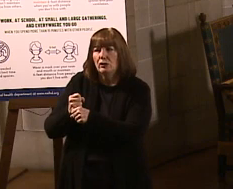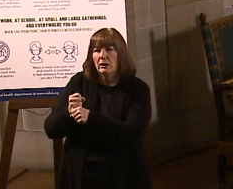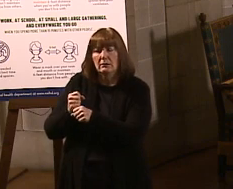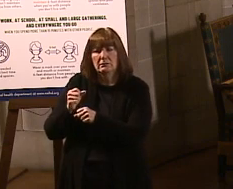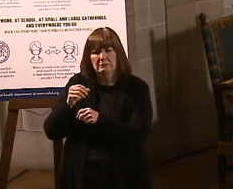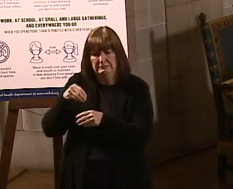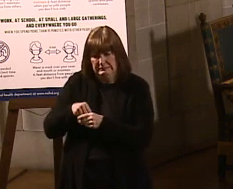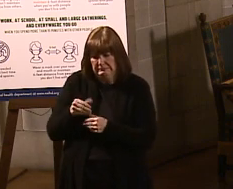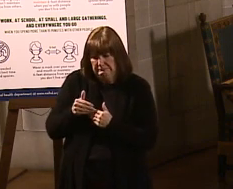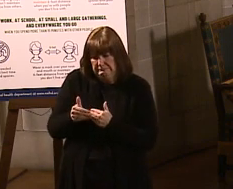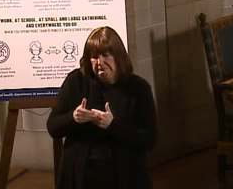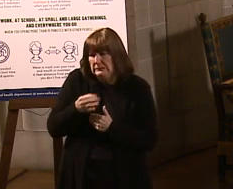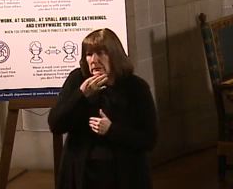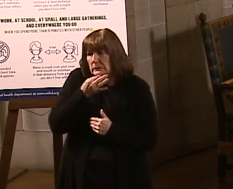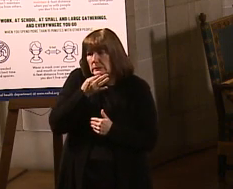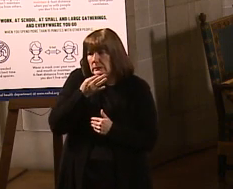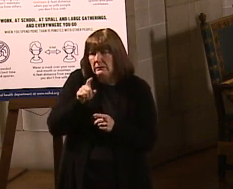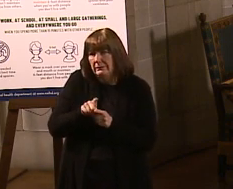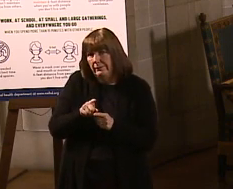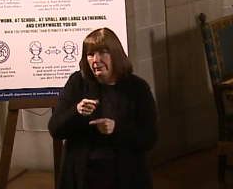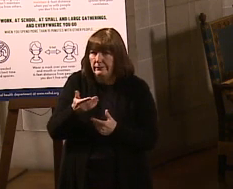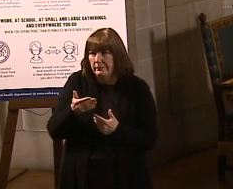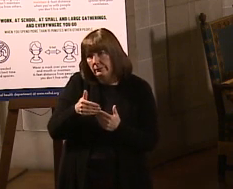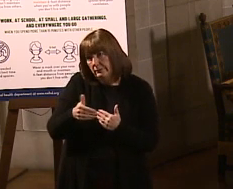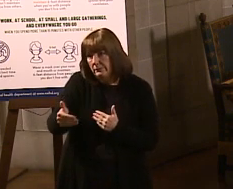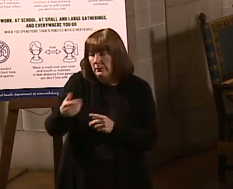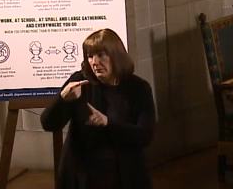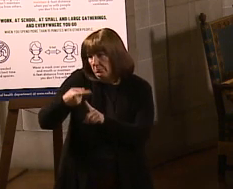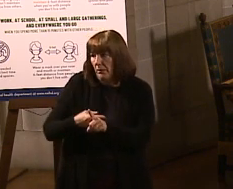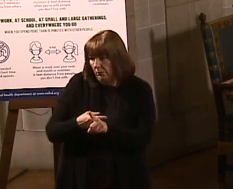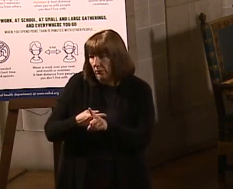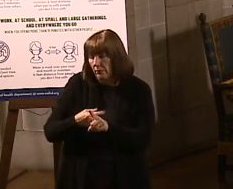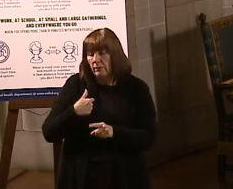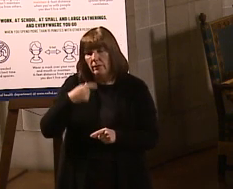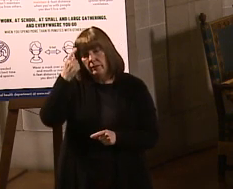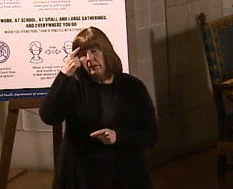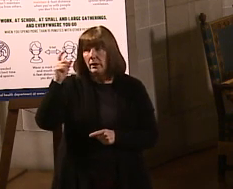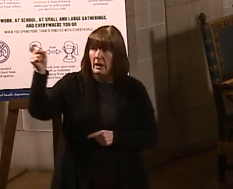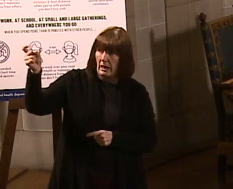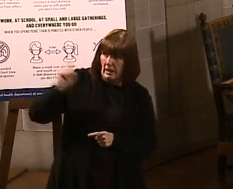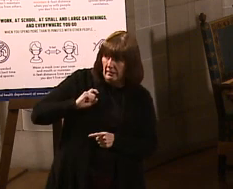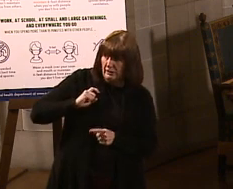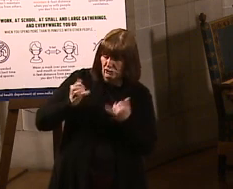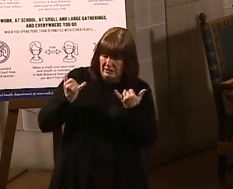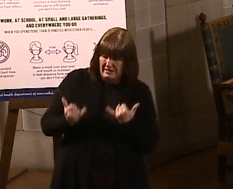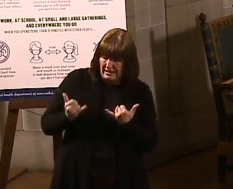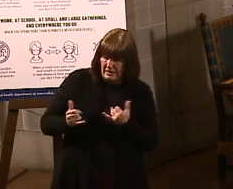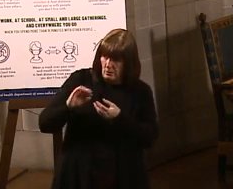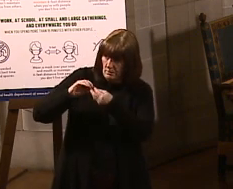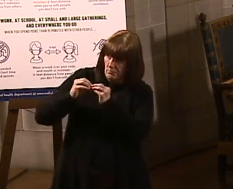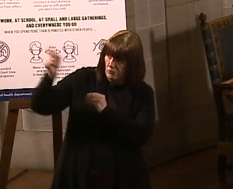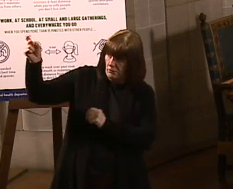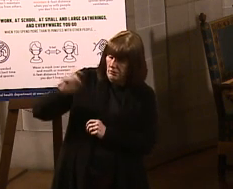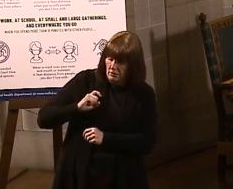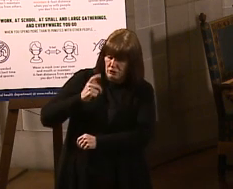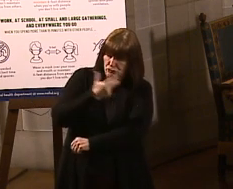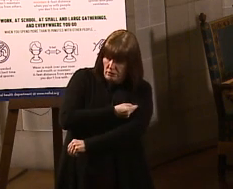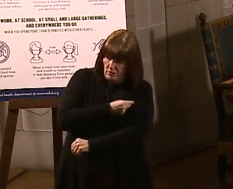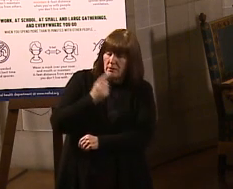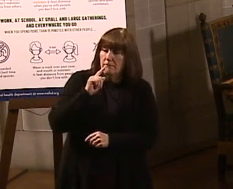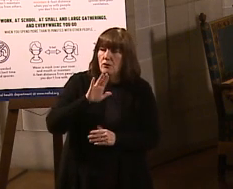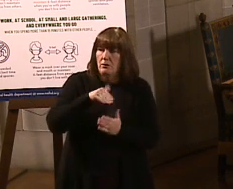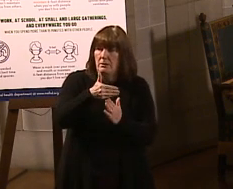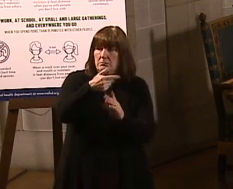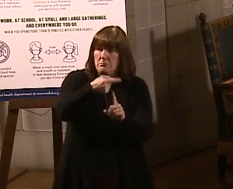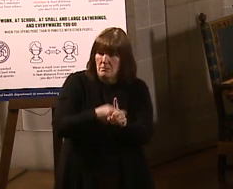at least in the near term. When I say the near term, like over the course, at least the next month. So I think that the allocation we're getting right now, we can plan on for at least the next month, which